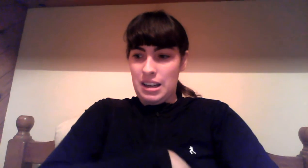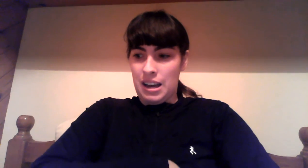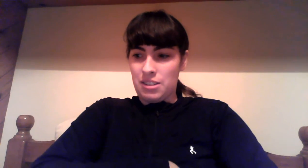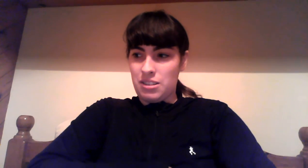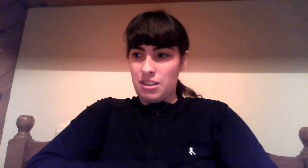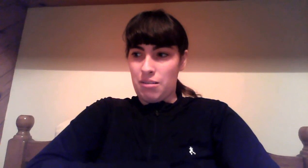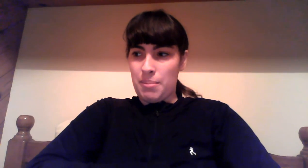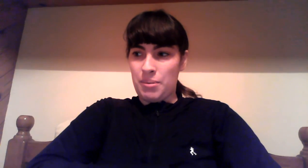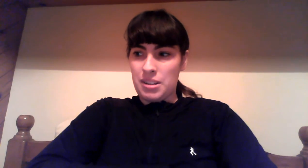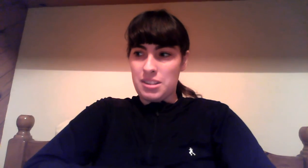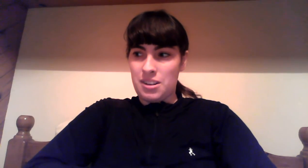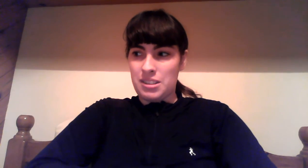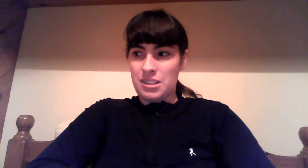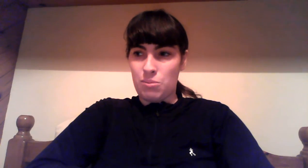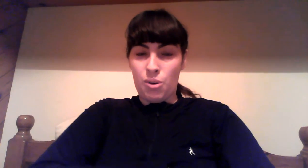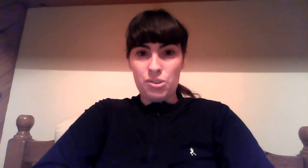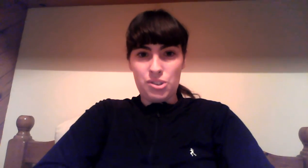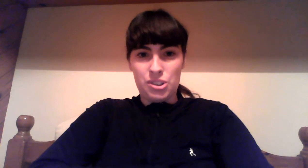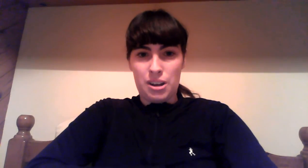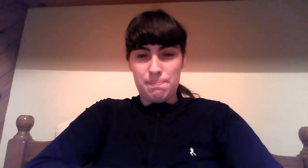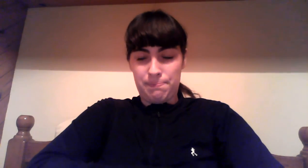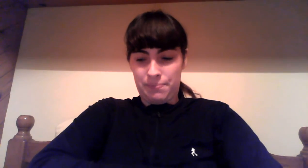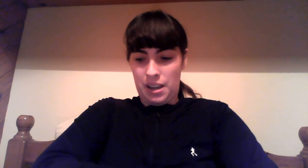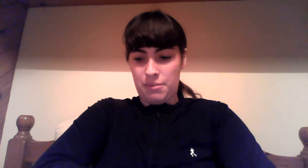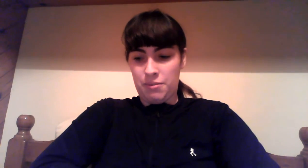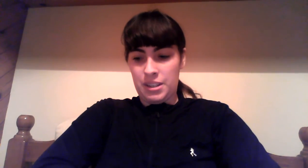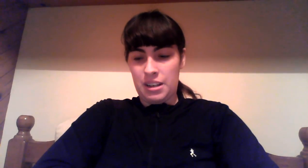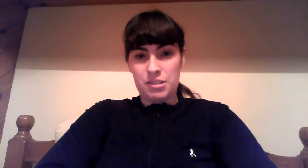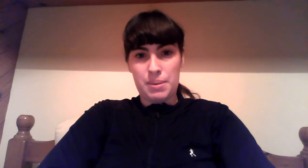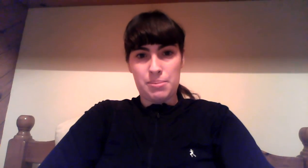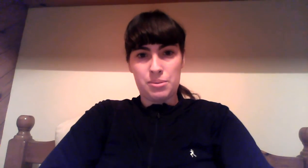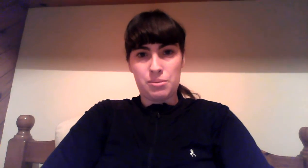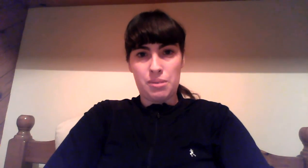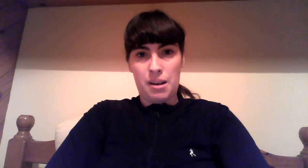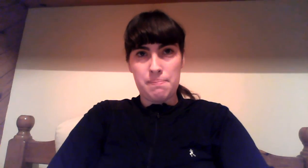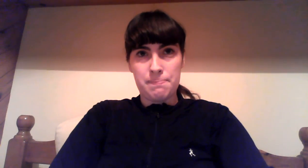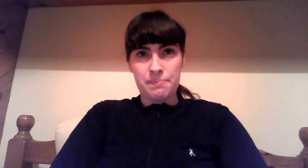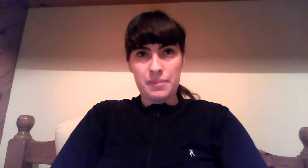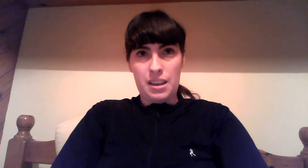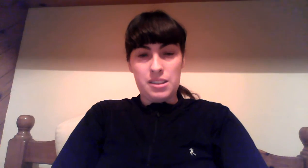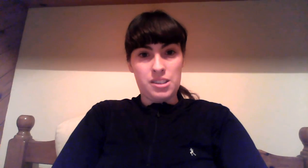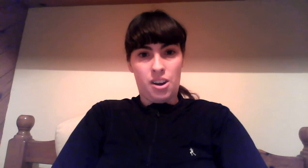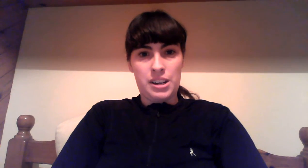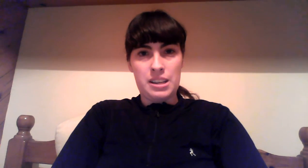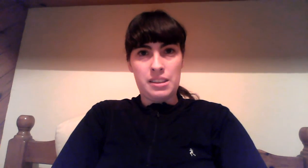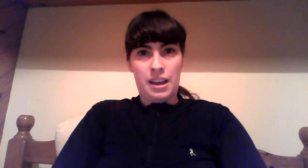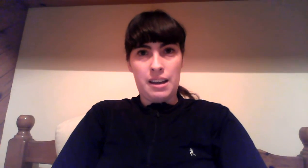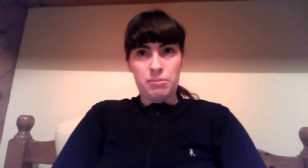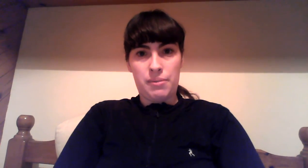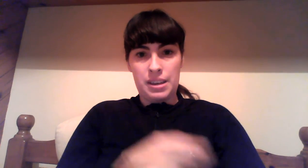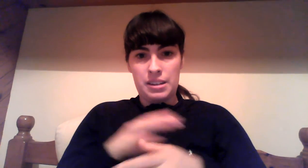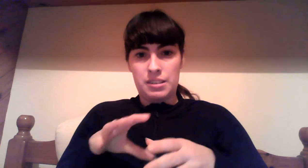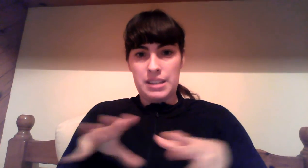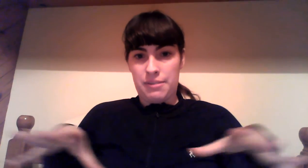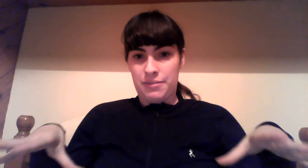And I remember when I started to watch other videos of people sign in, that within deaf